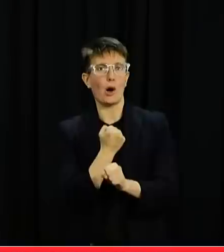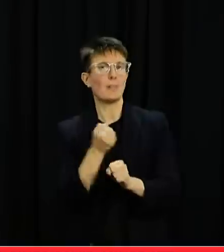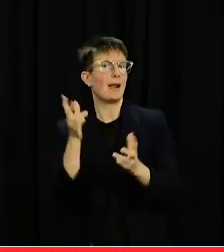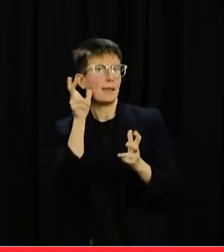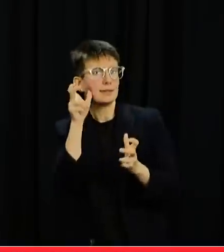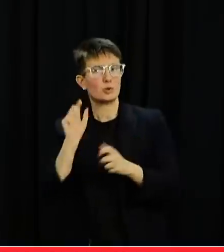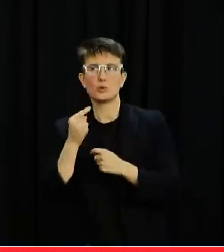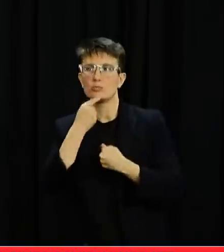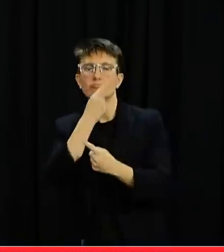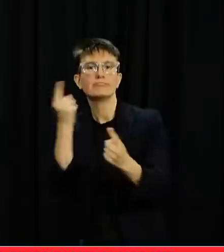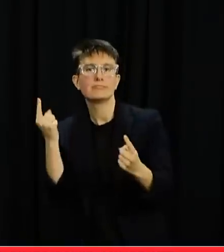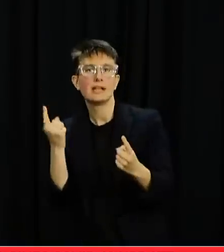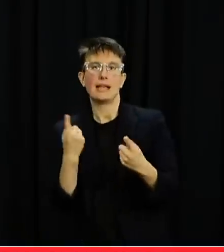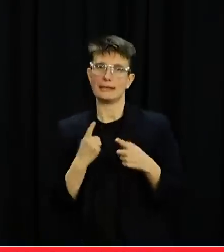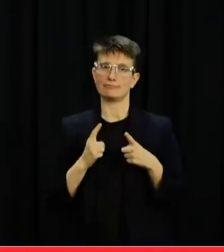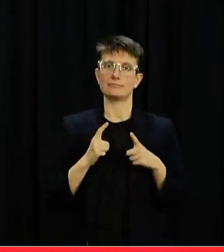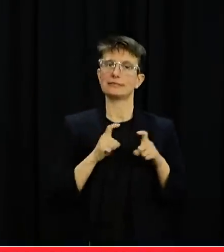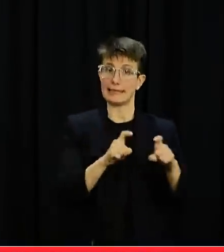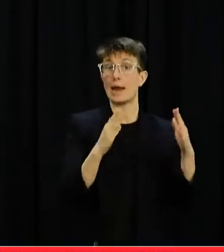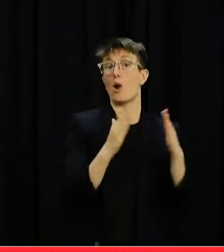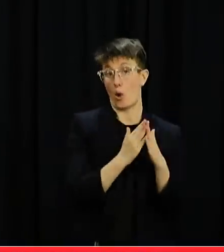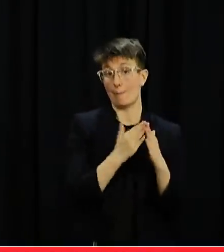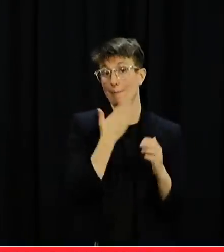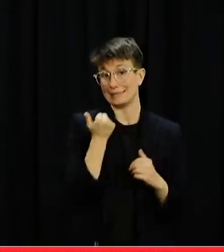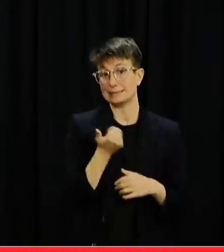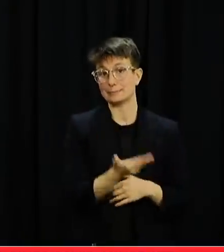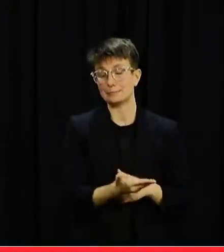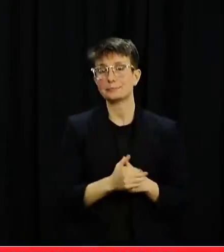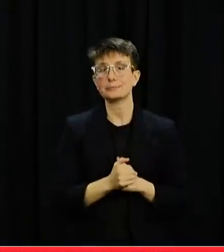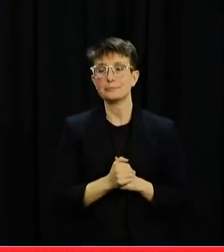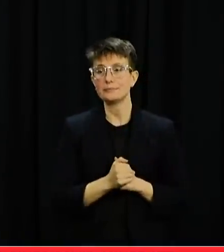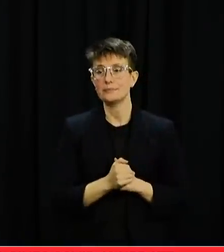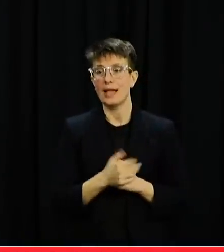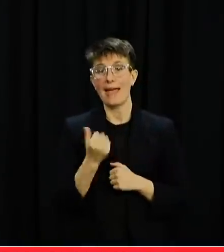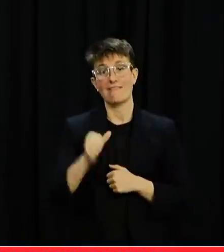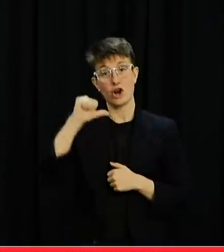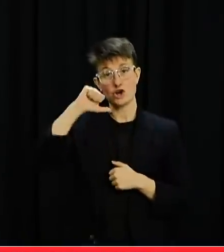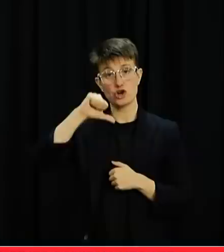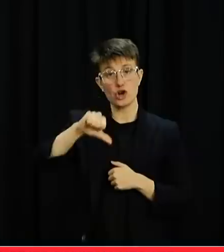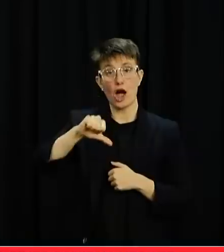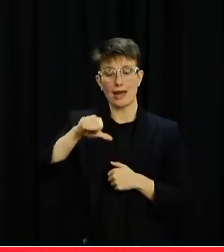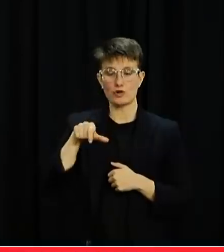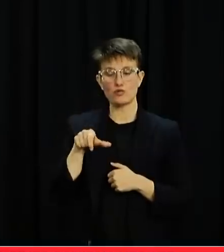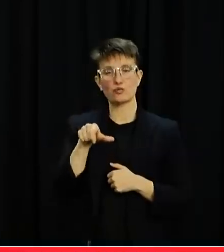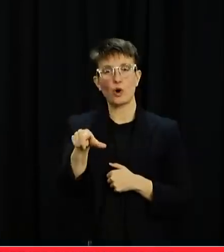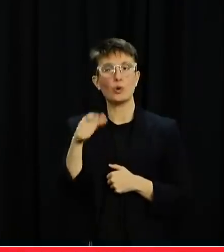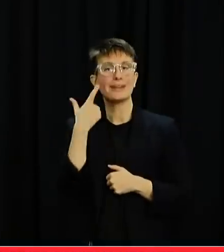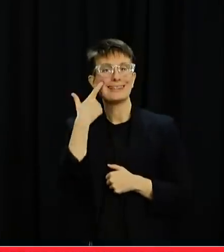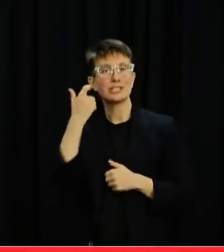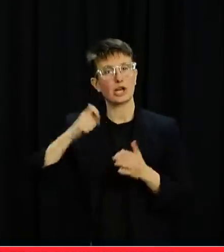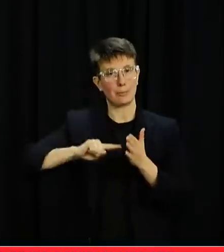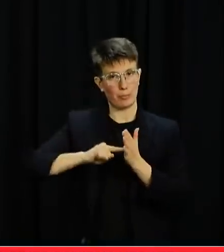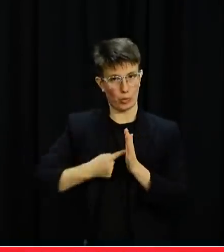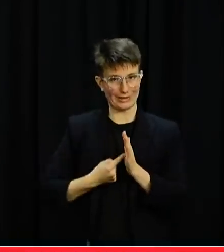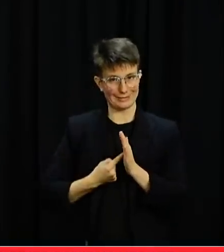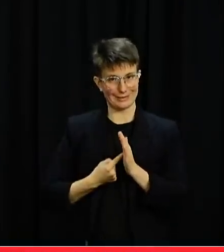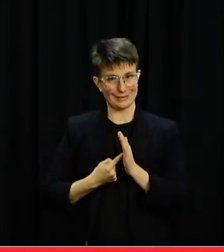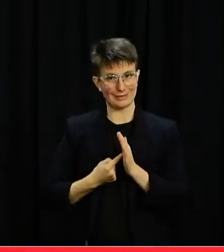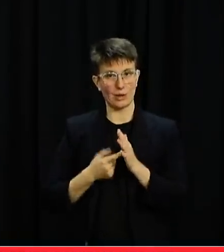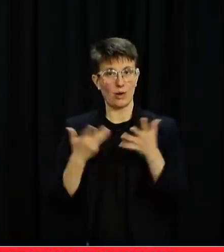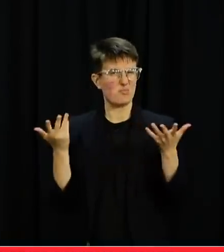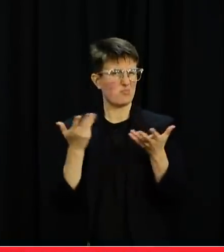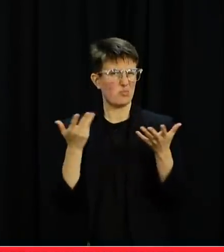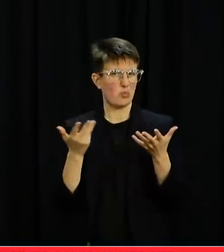From midday, we will be operating 9 checkpoints at exit and entry areas just inside the regional boundaries,